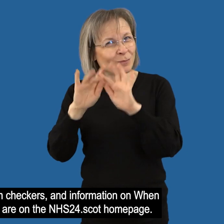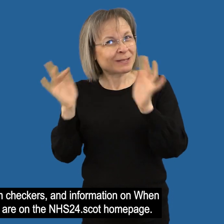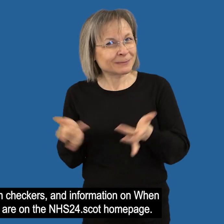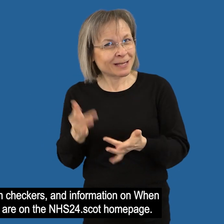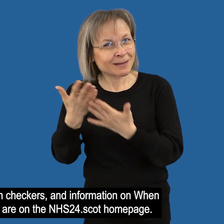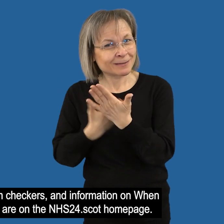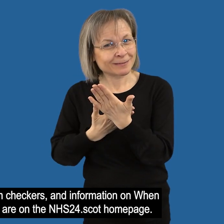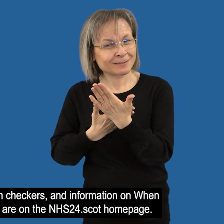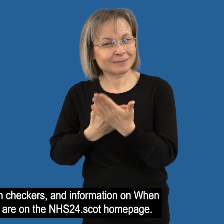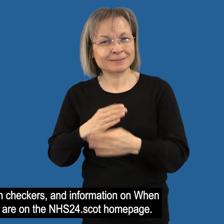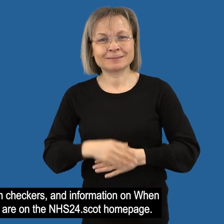nhs24.scot homepage.